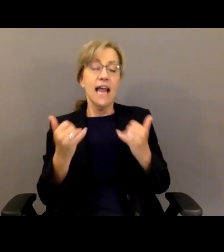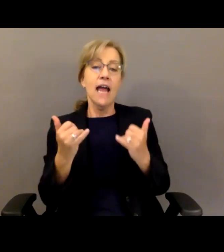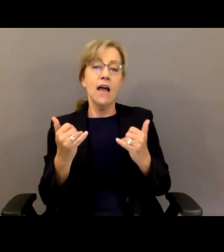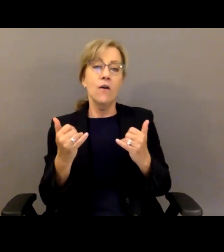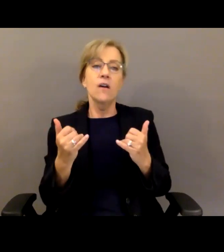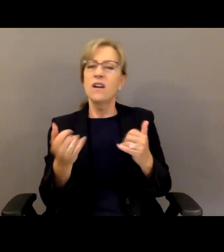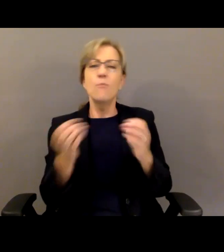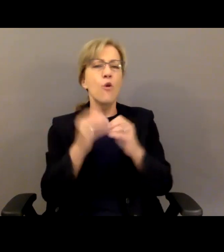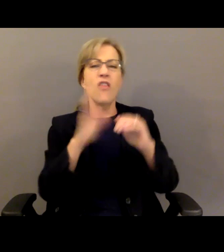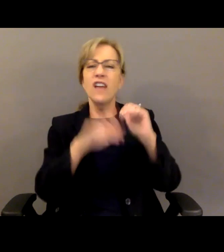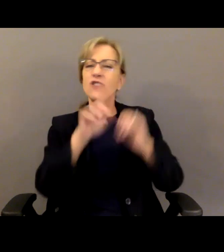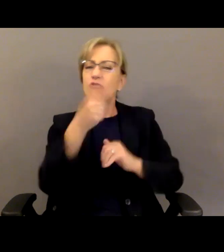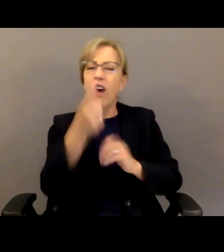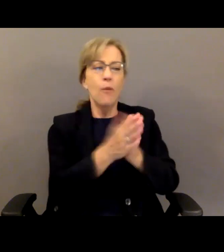books.